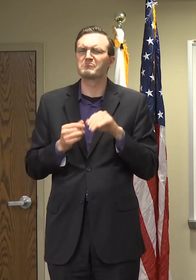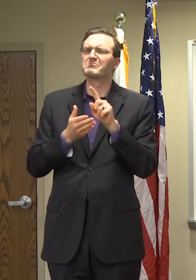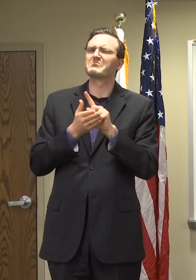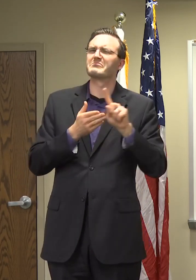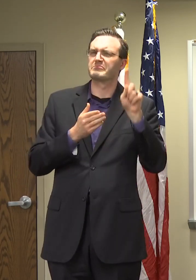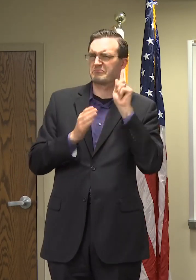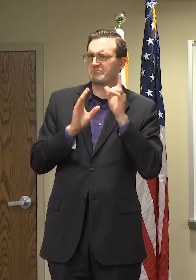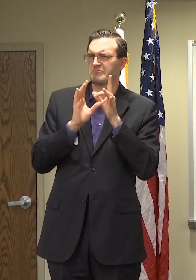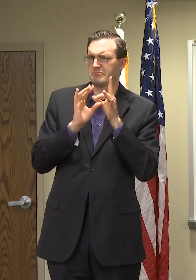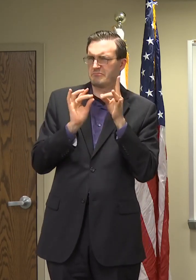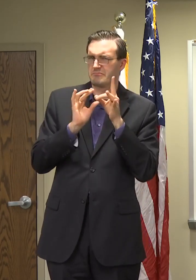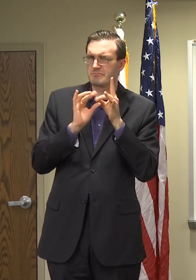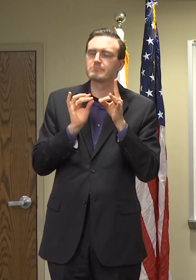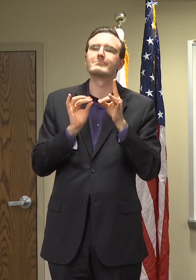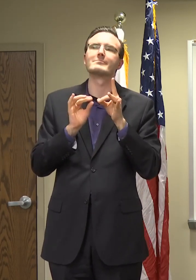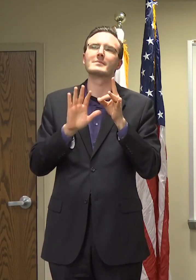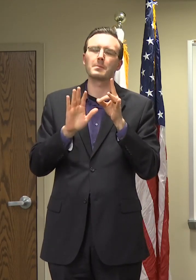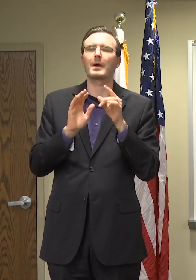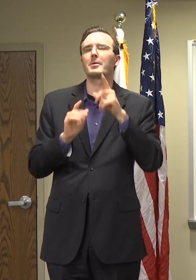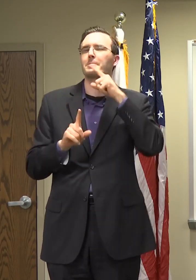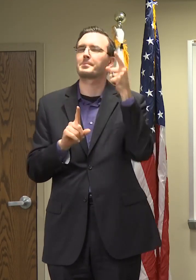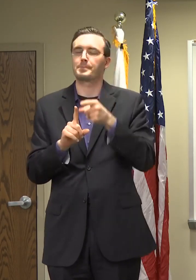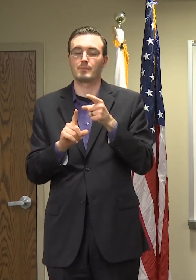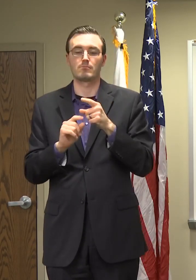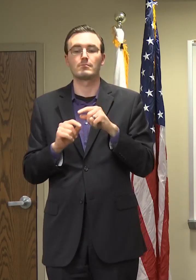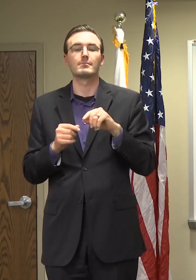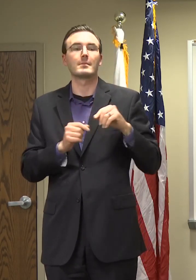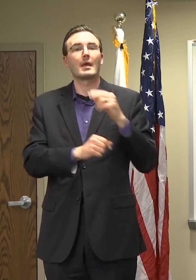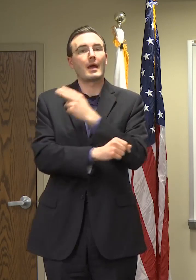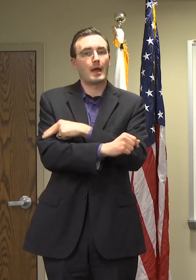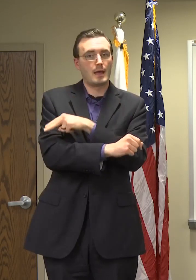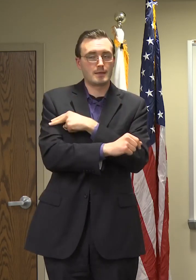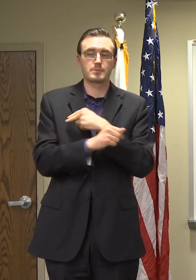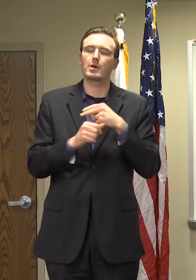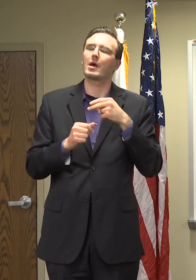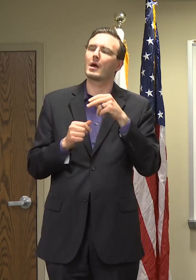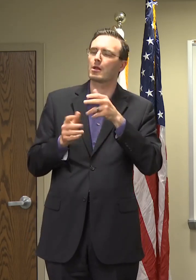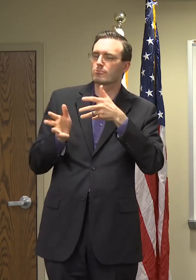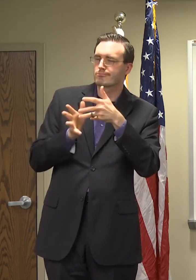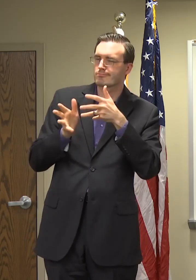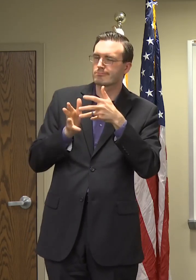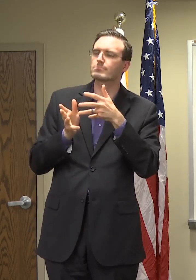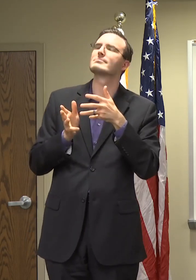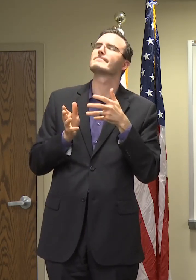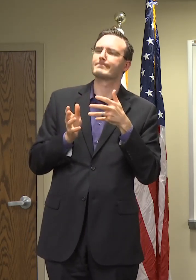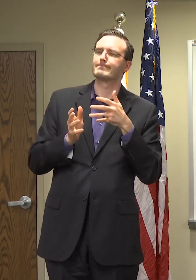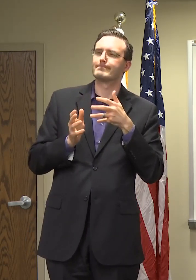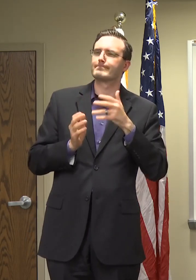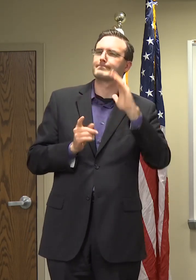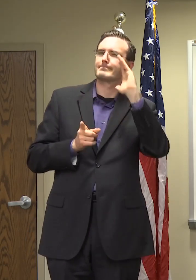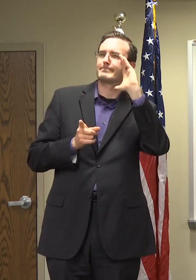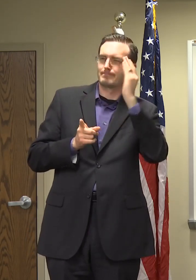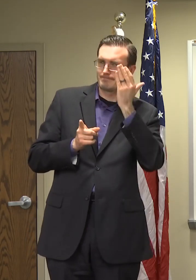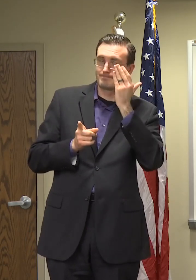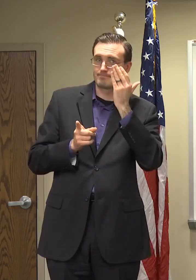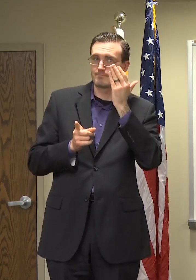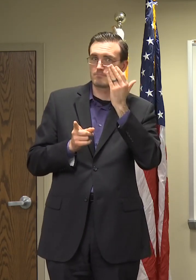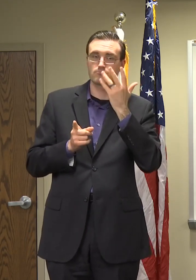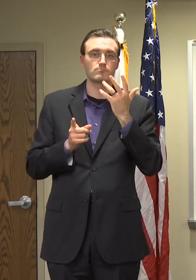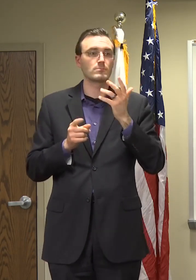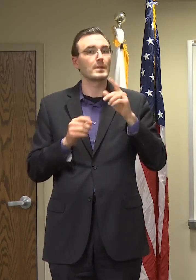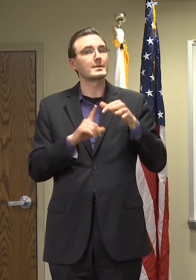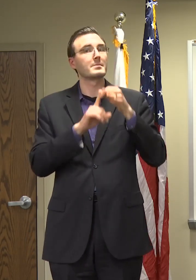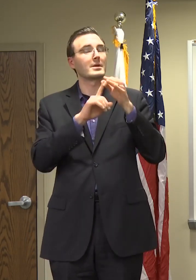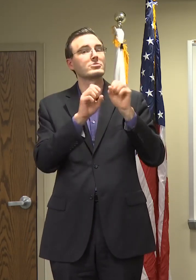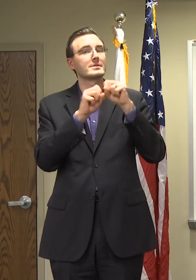kind of a measure from the hospital admissions and emergency departments. It's gathered at the time. Doctors don't have to do anything special. It's through a